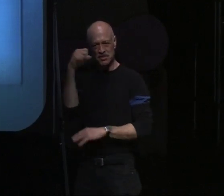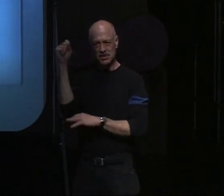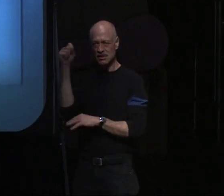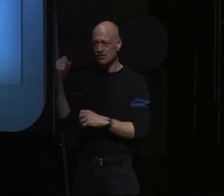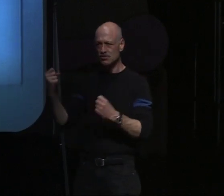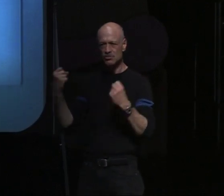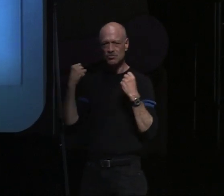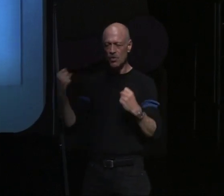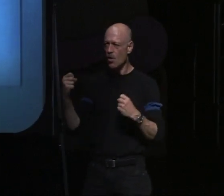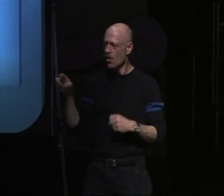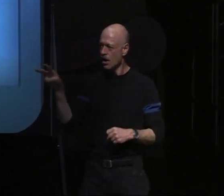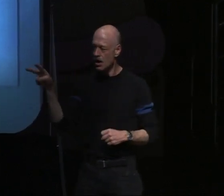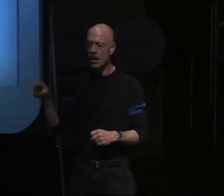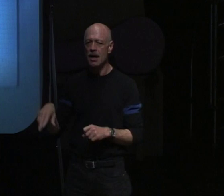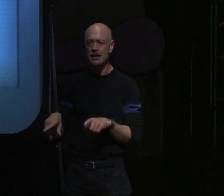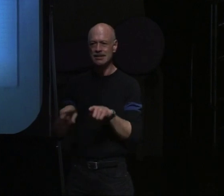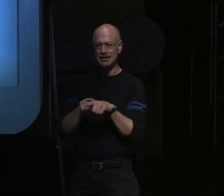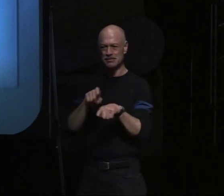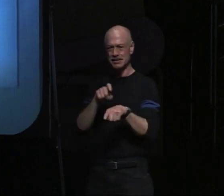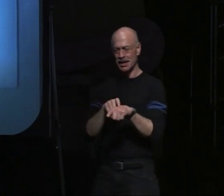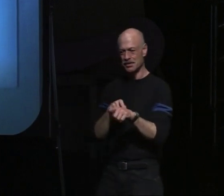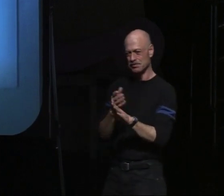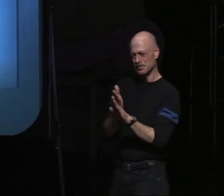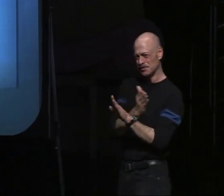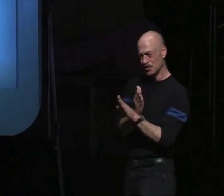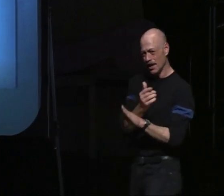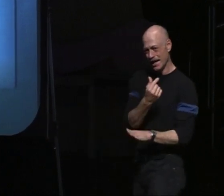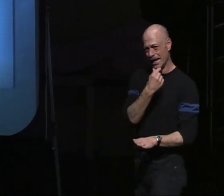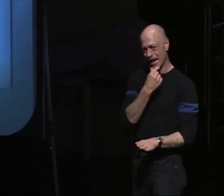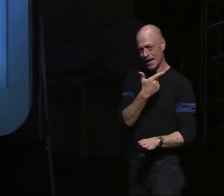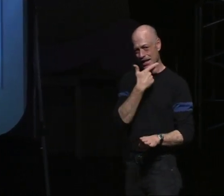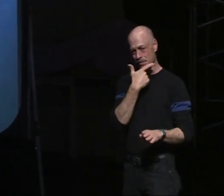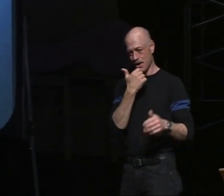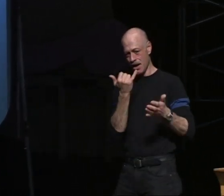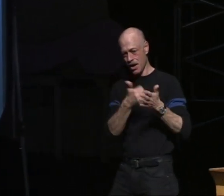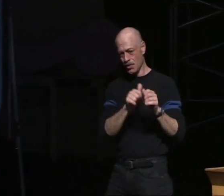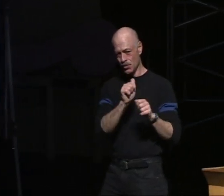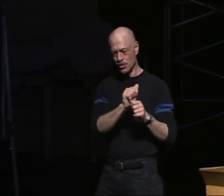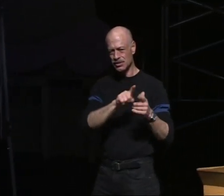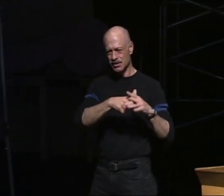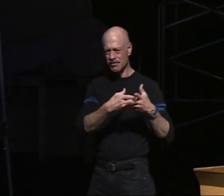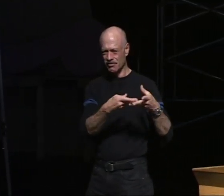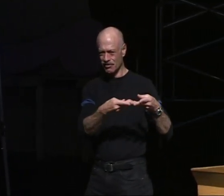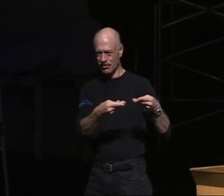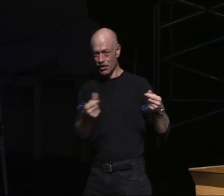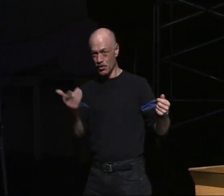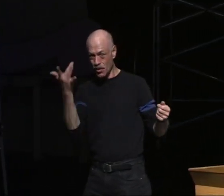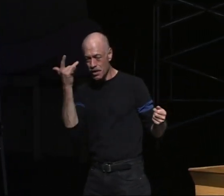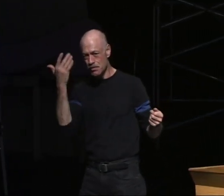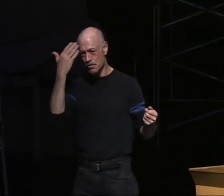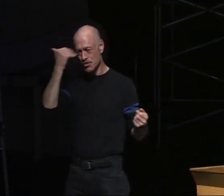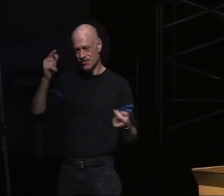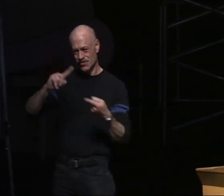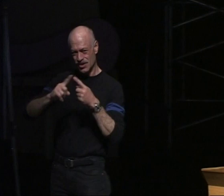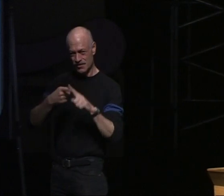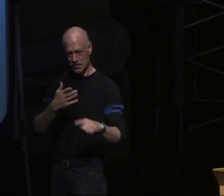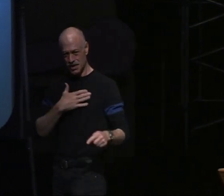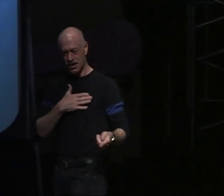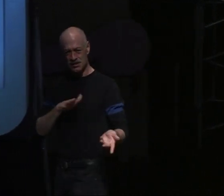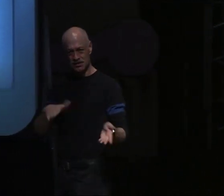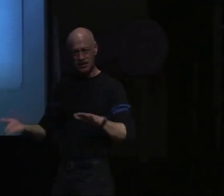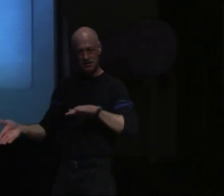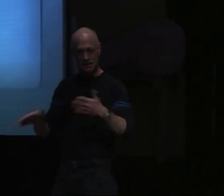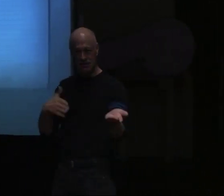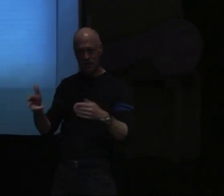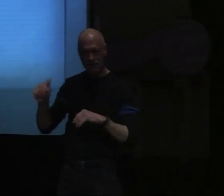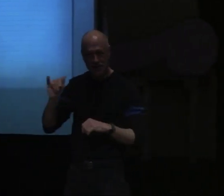for me personally as an artist, because there was a strong expression of deafness. Now, in the early